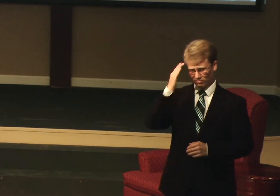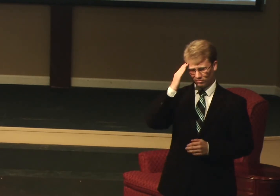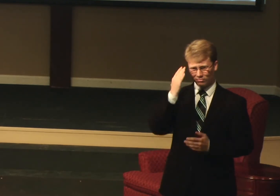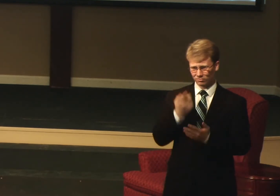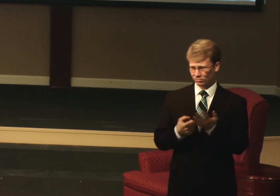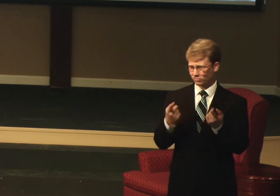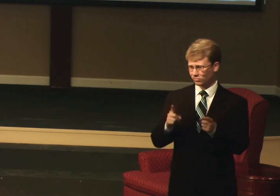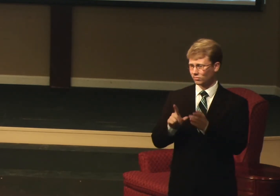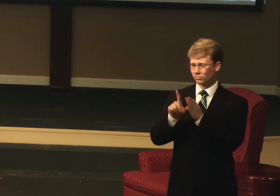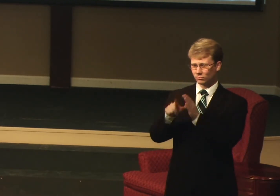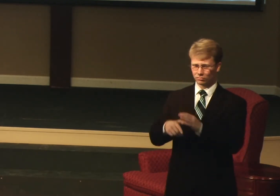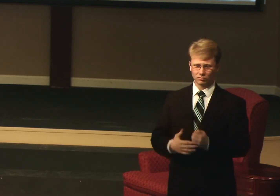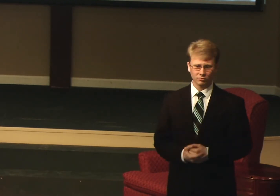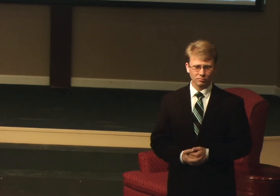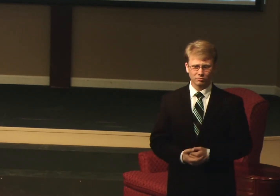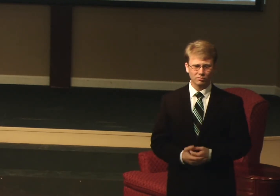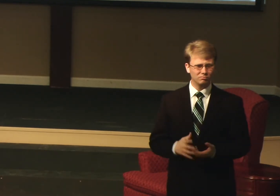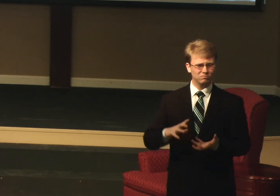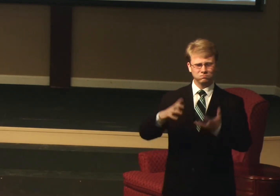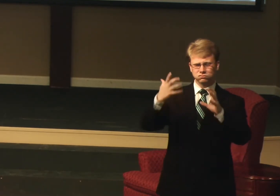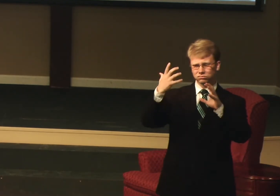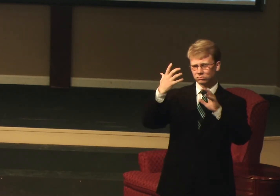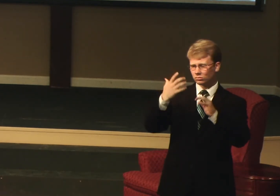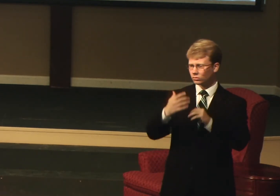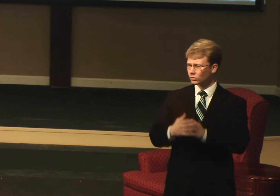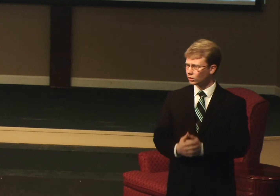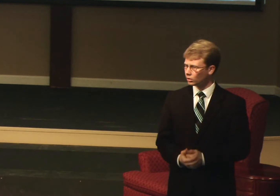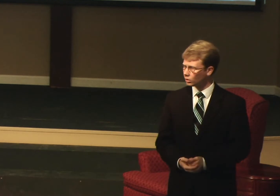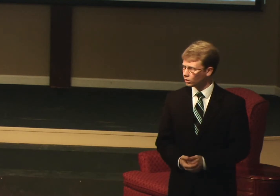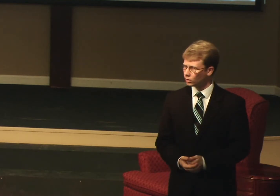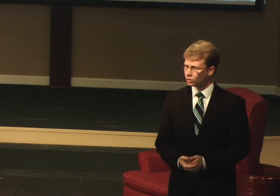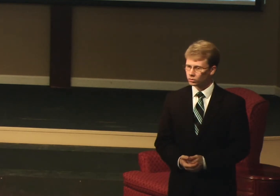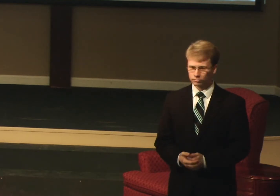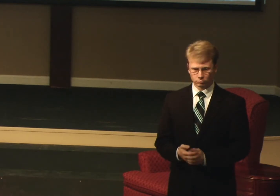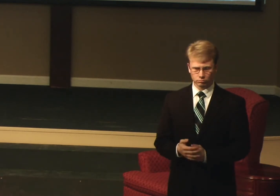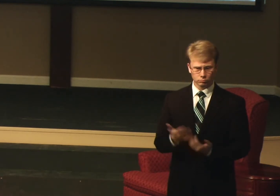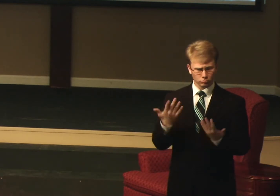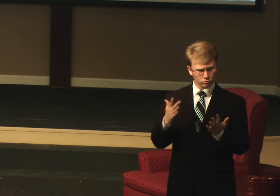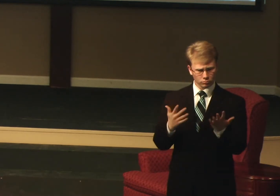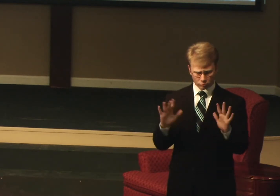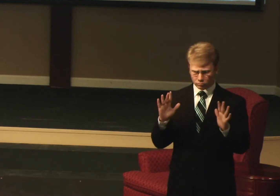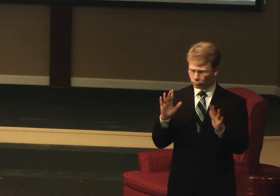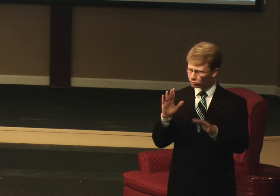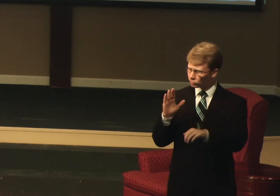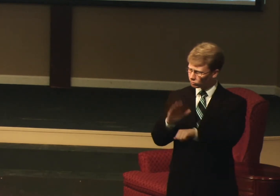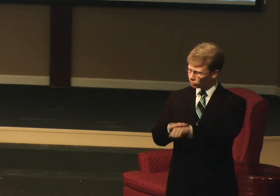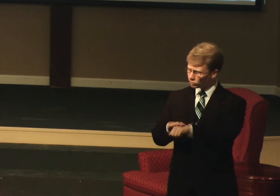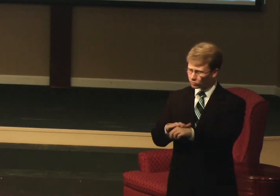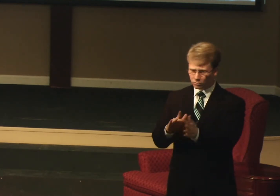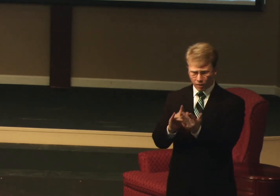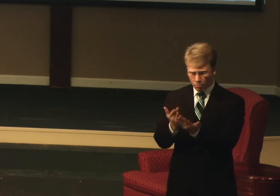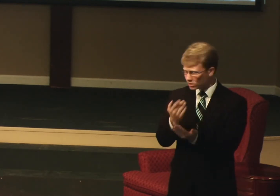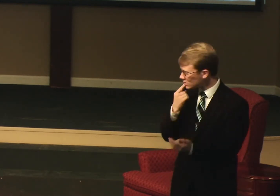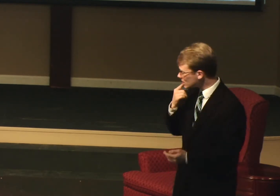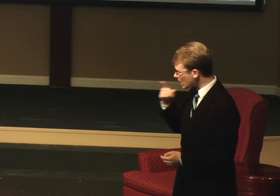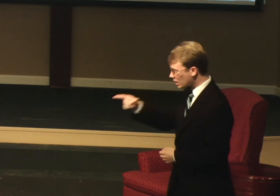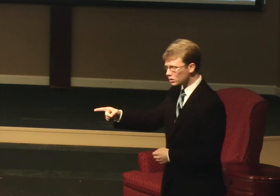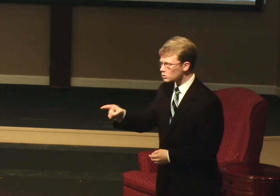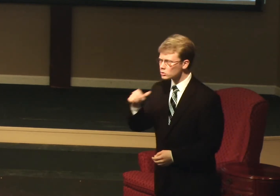Wait a minute, guys. What do you think is going to happen in the future? God has already warned